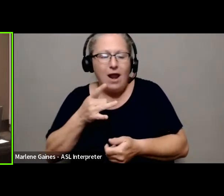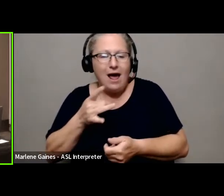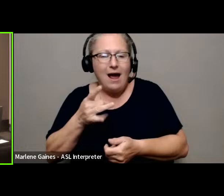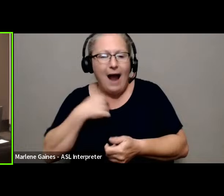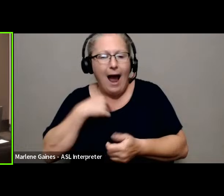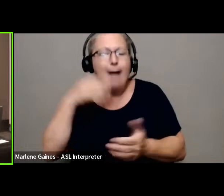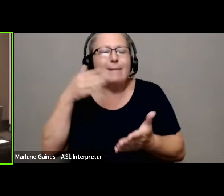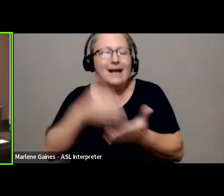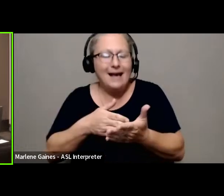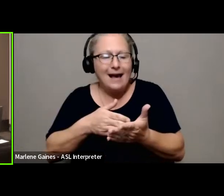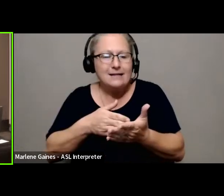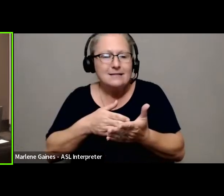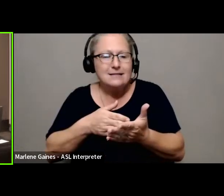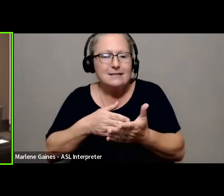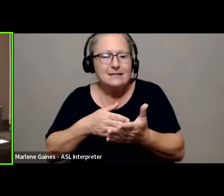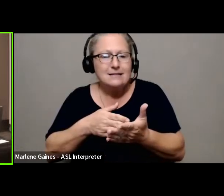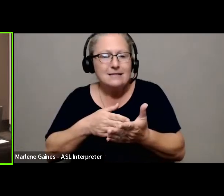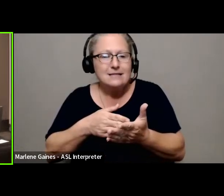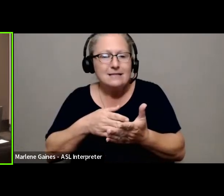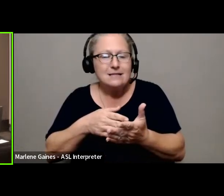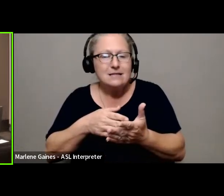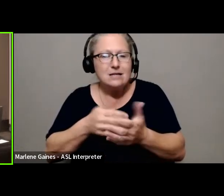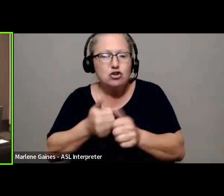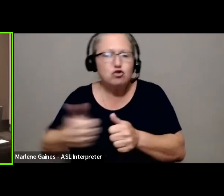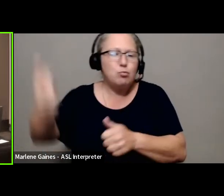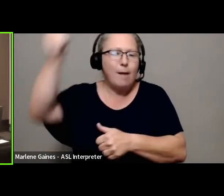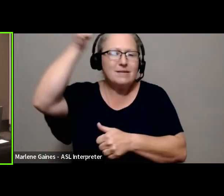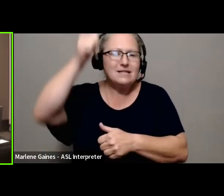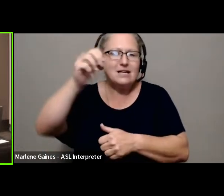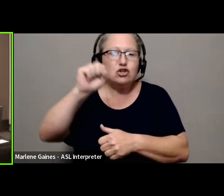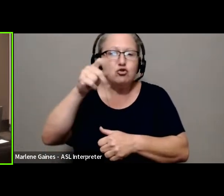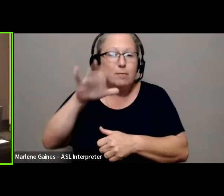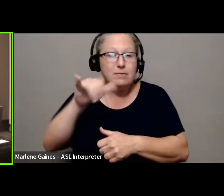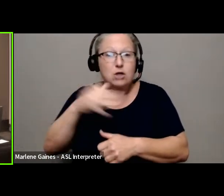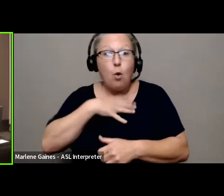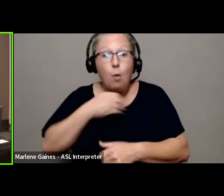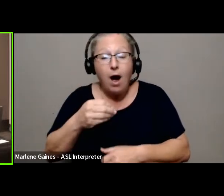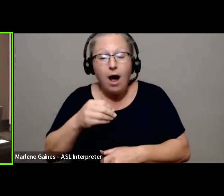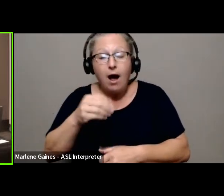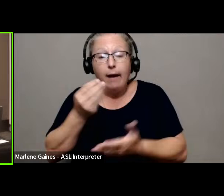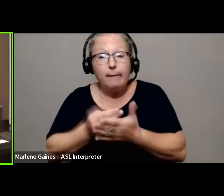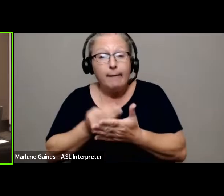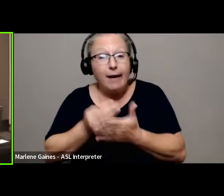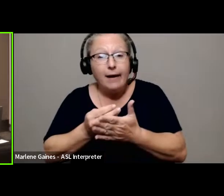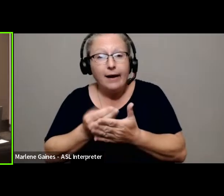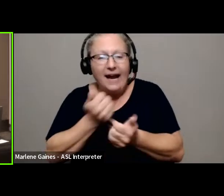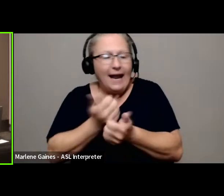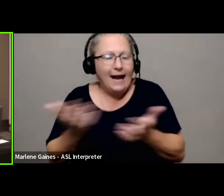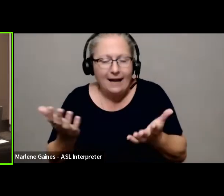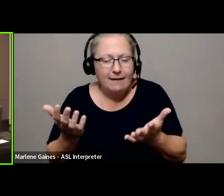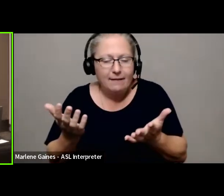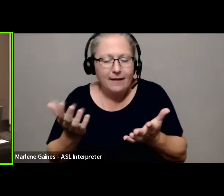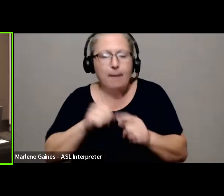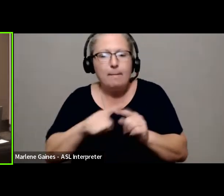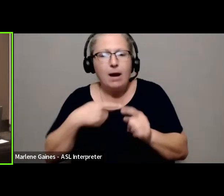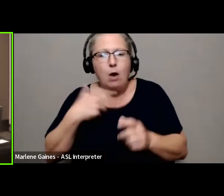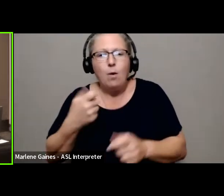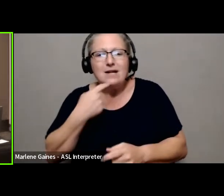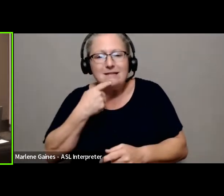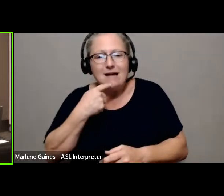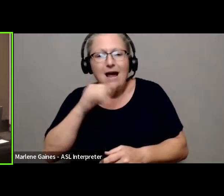I'm against supremacy, whether it's white, monetarily, any of that. So, but I would just want to say